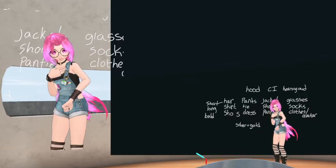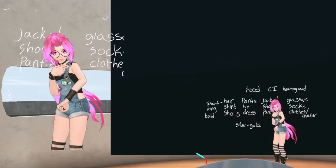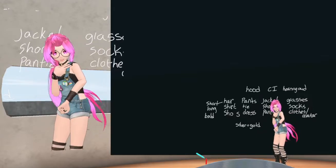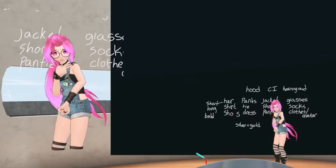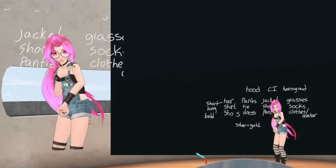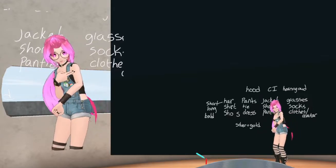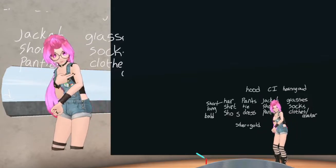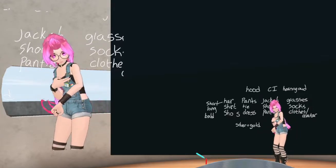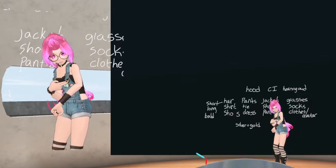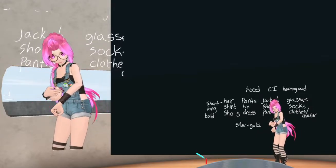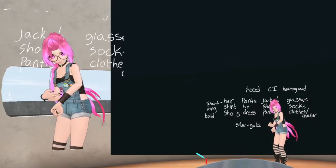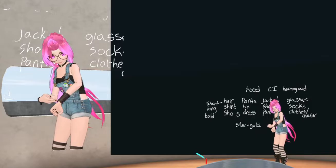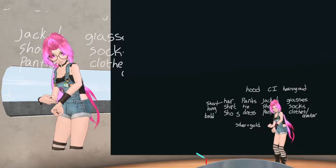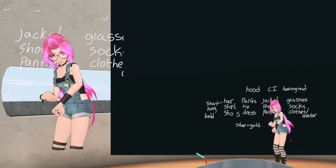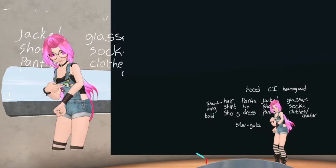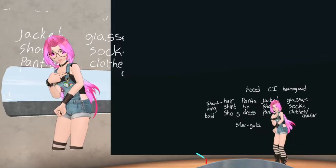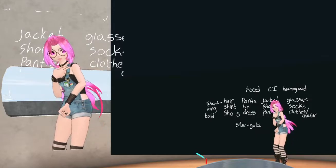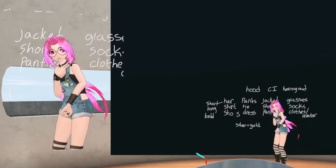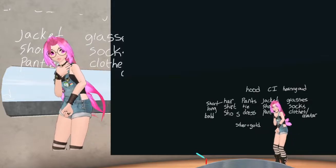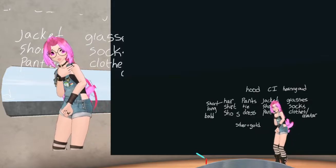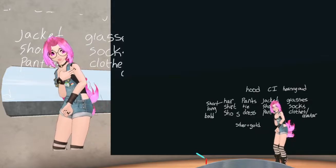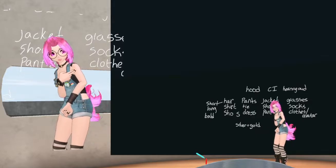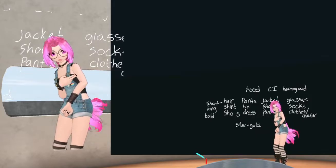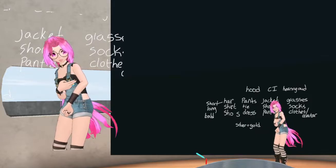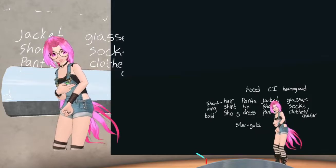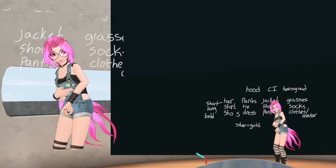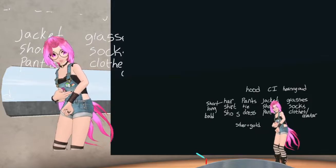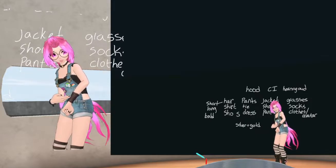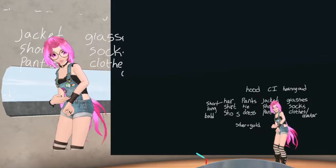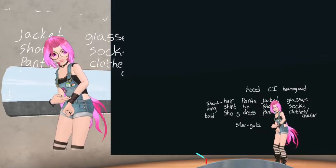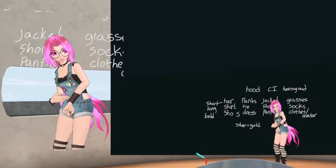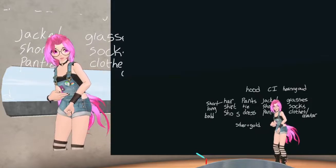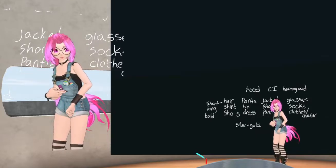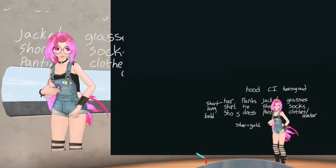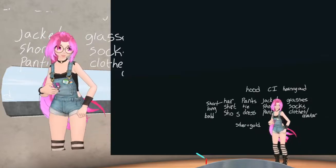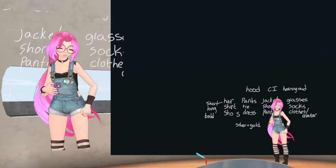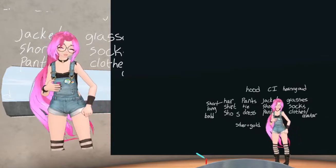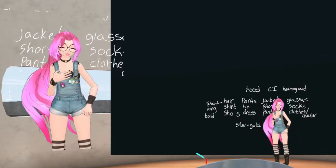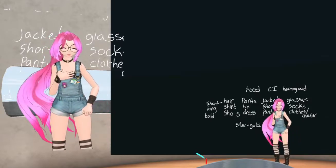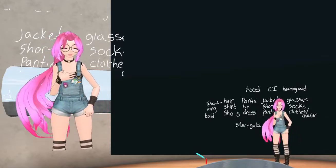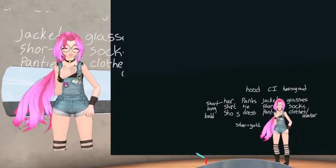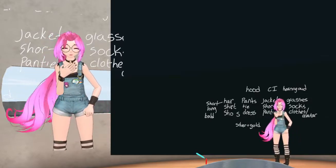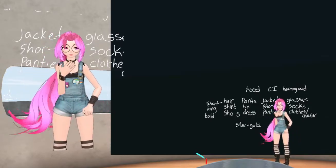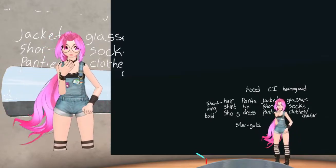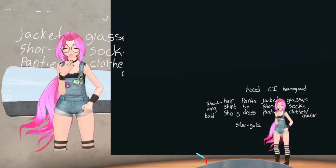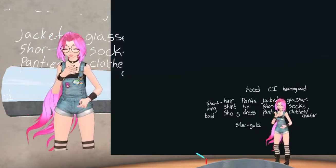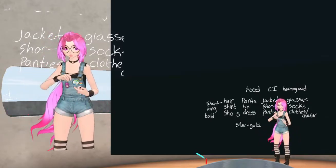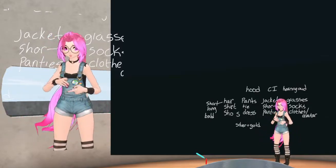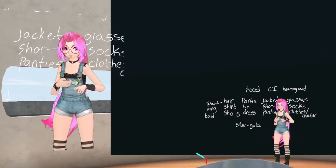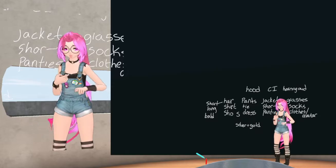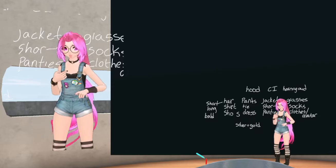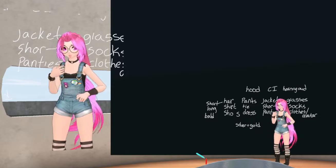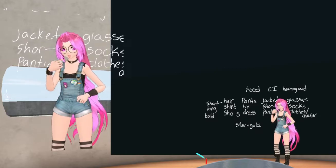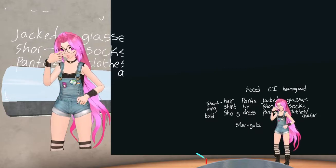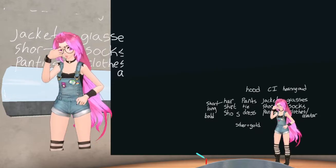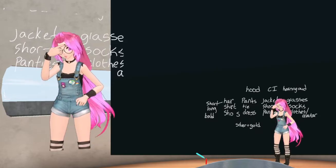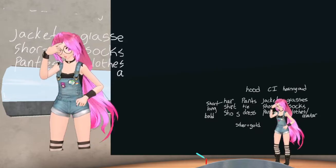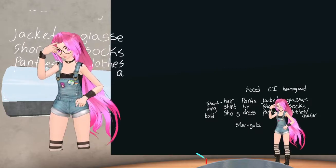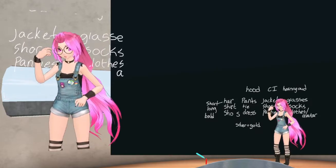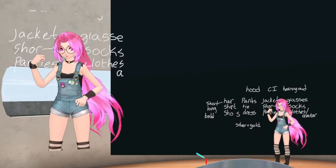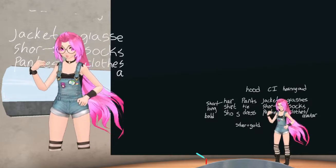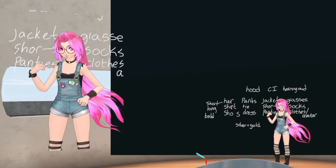black stripe. And you could show the stripe going down the arm, or say like, my friend has